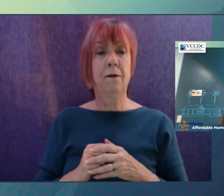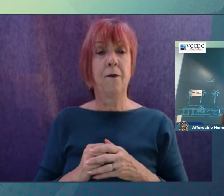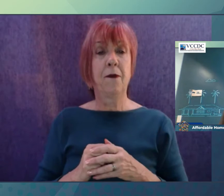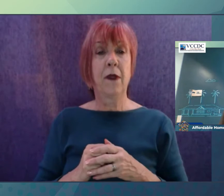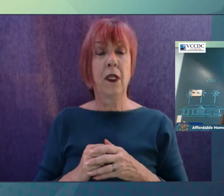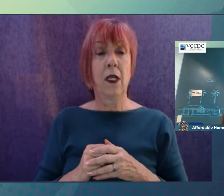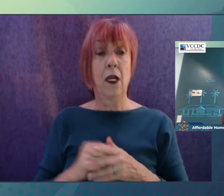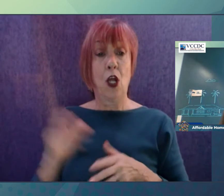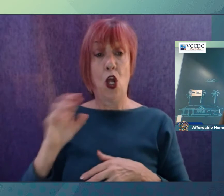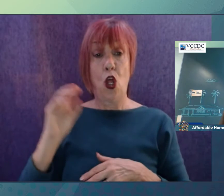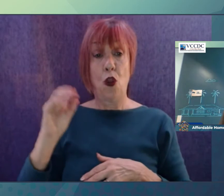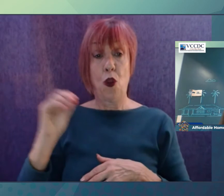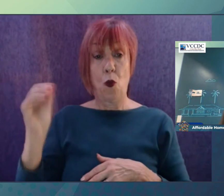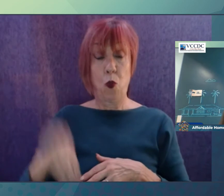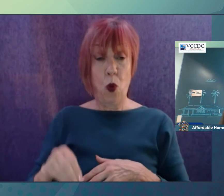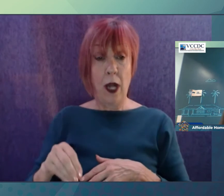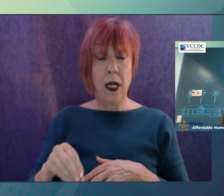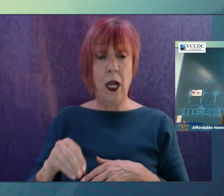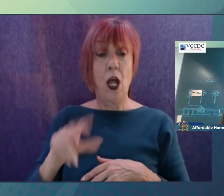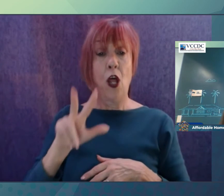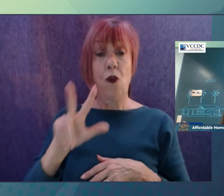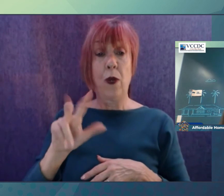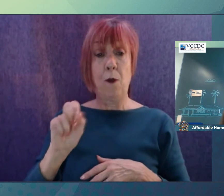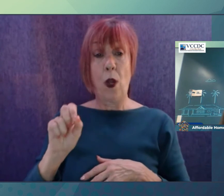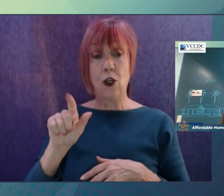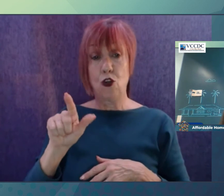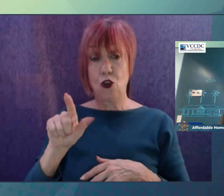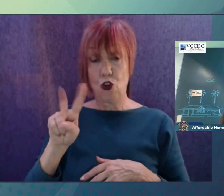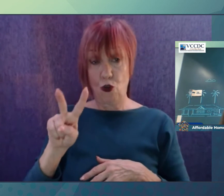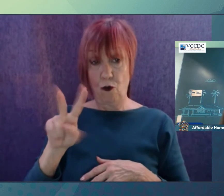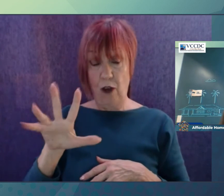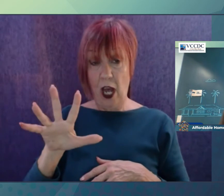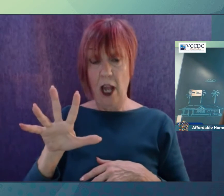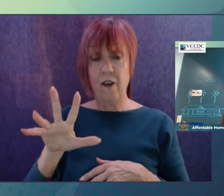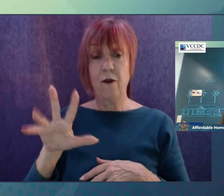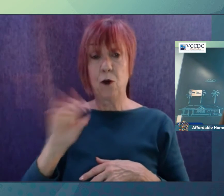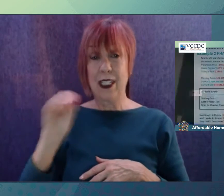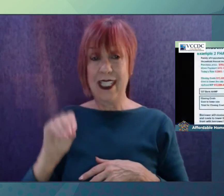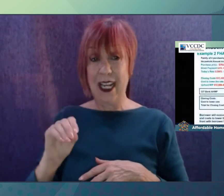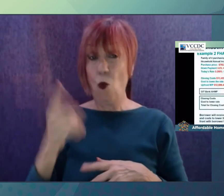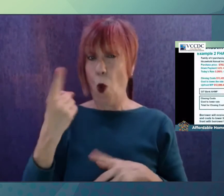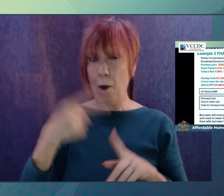can see the rate is 3.25%, almost a point to buy that down,